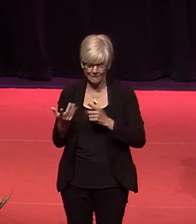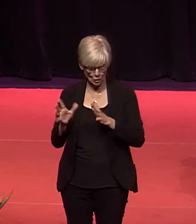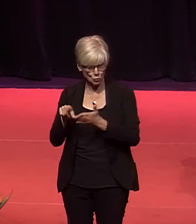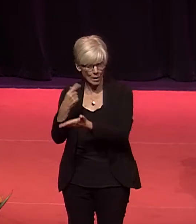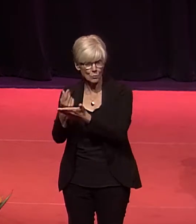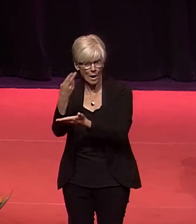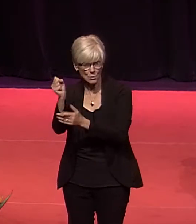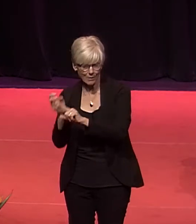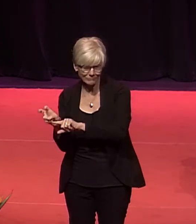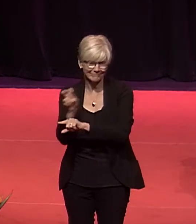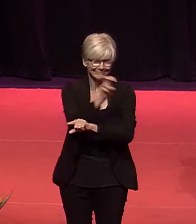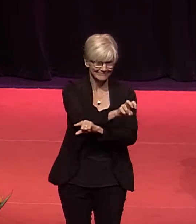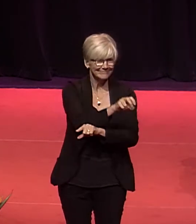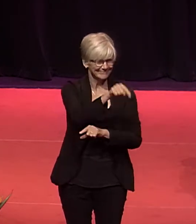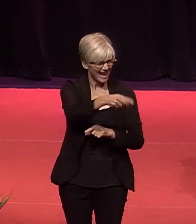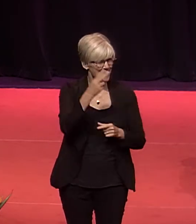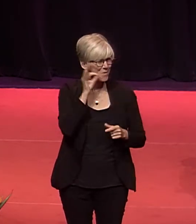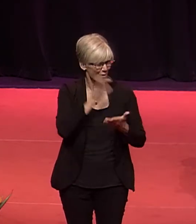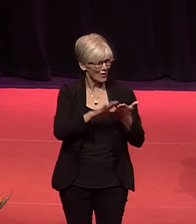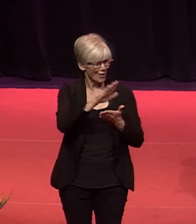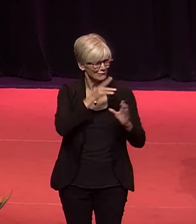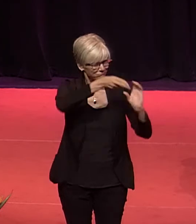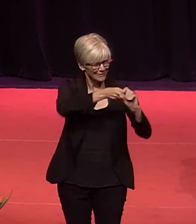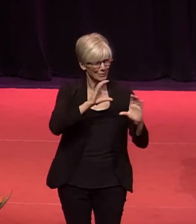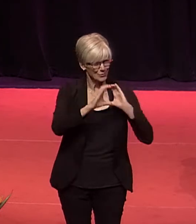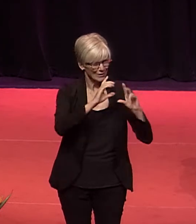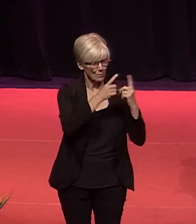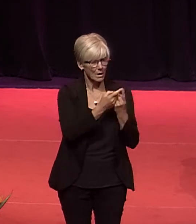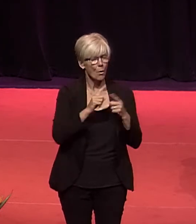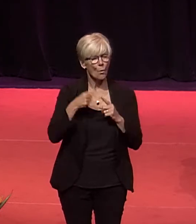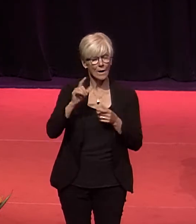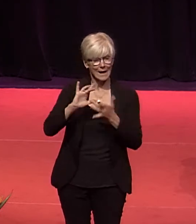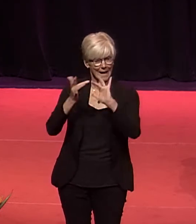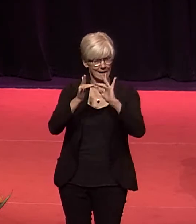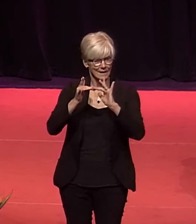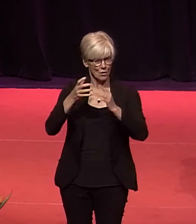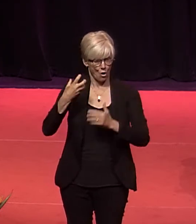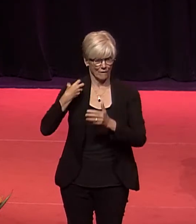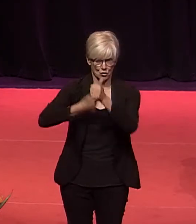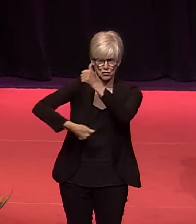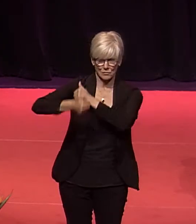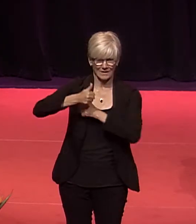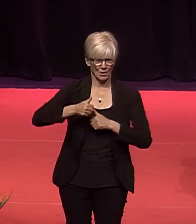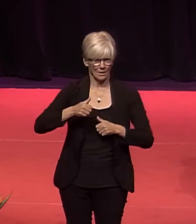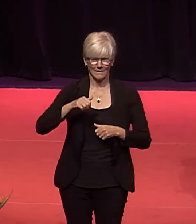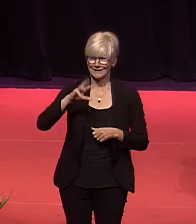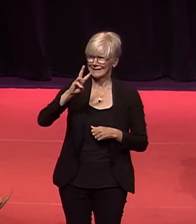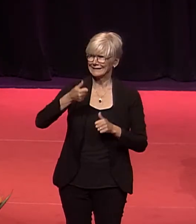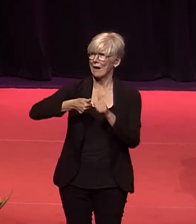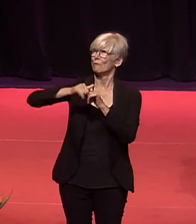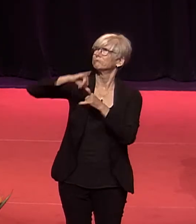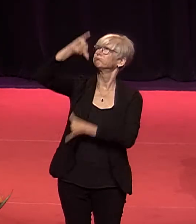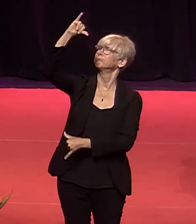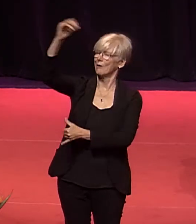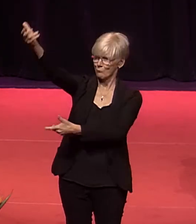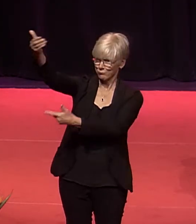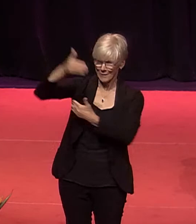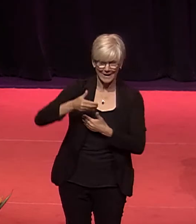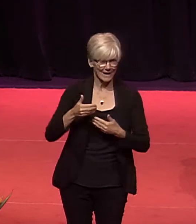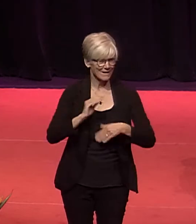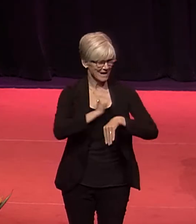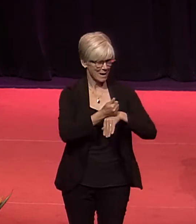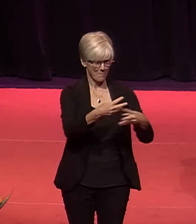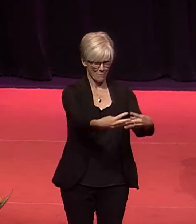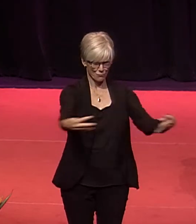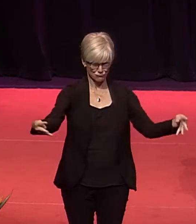into communications, to bringing in the liaison officer who was like 6'10", to a professional ring, and to then, of course,